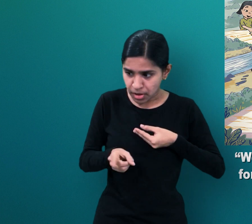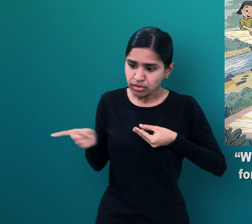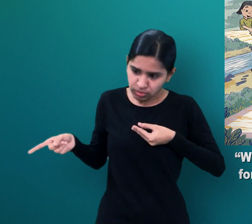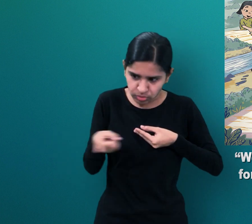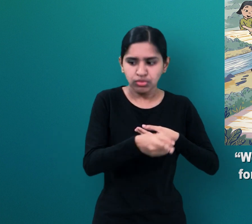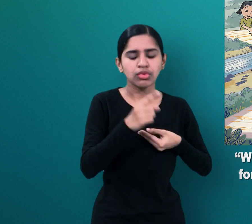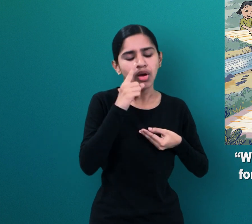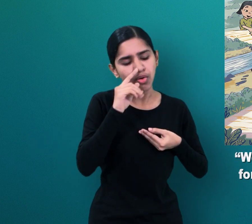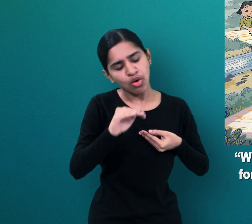clay to Aski.